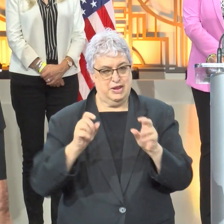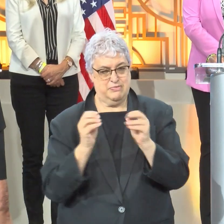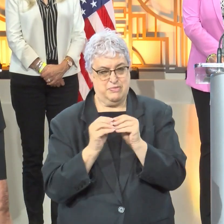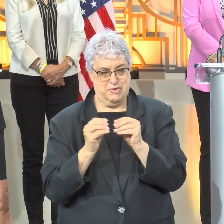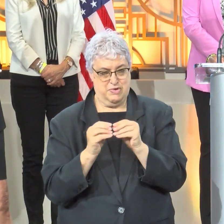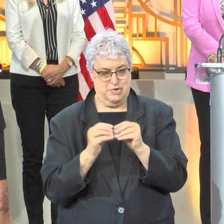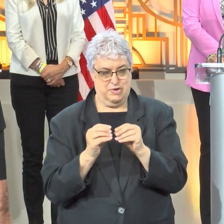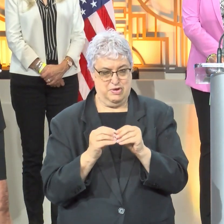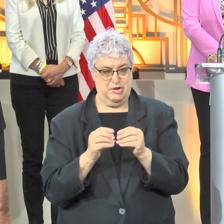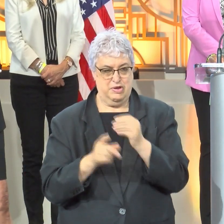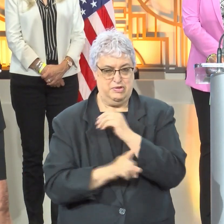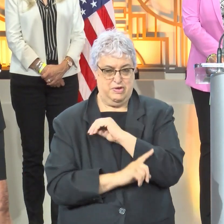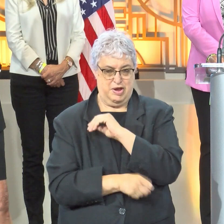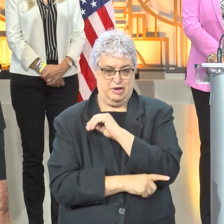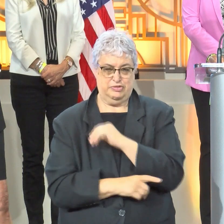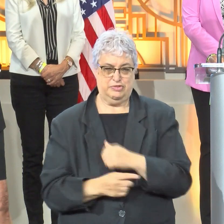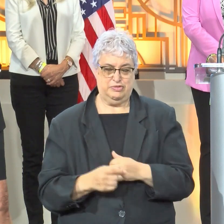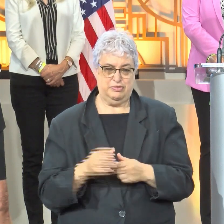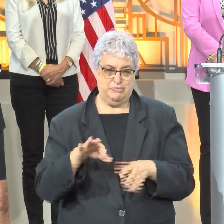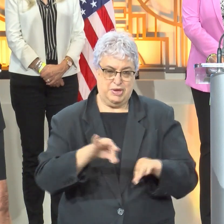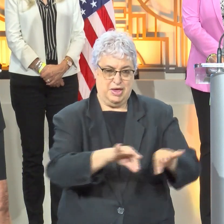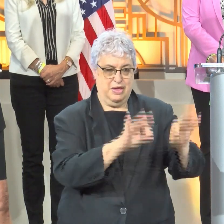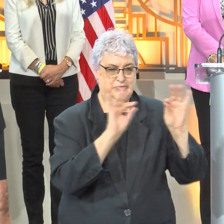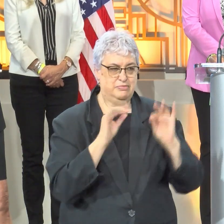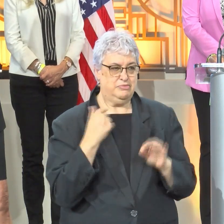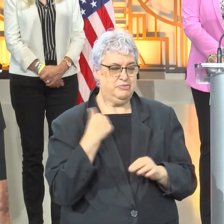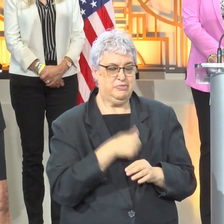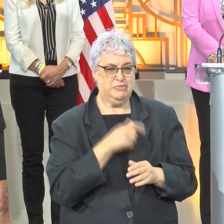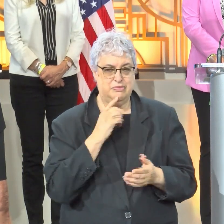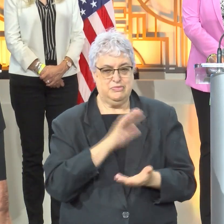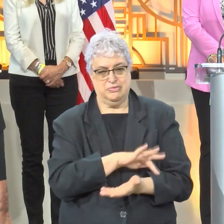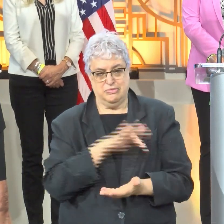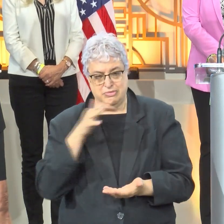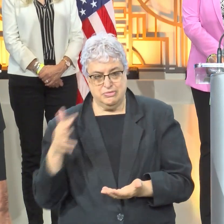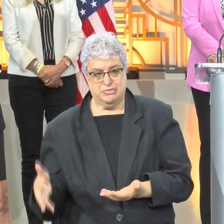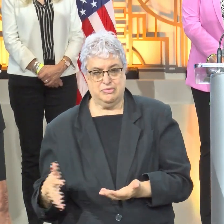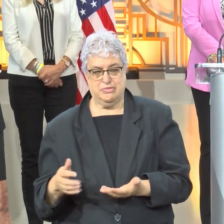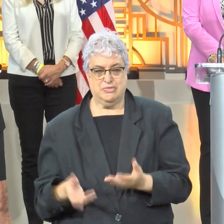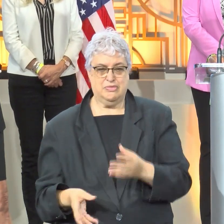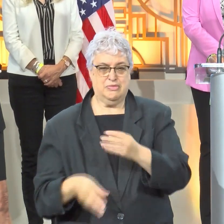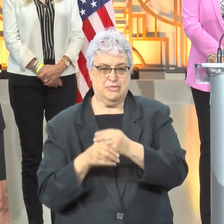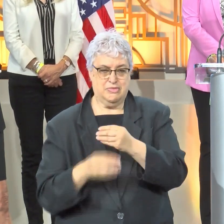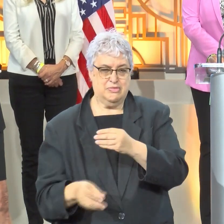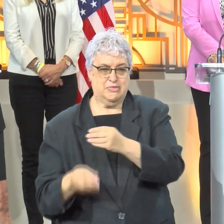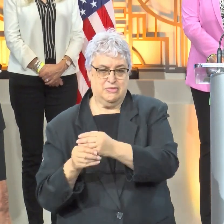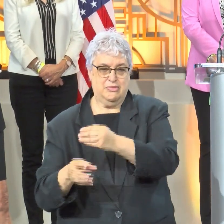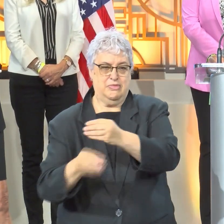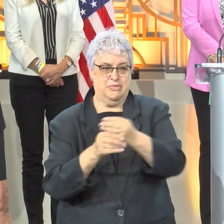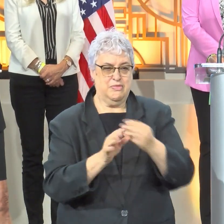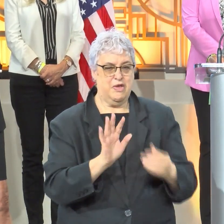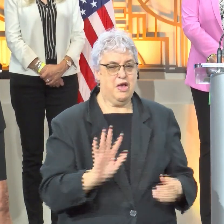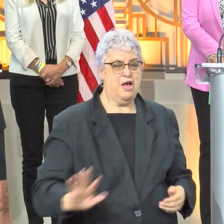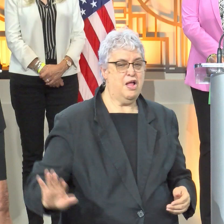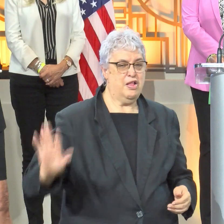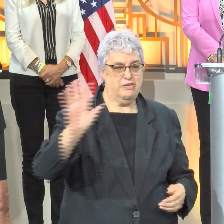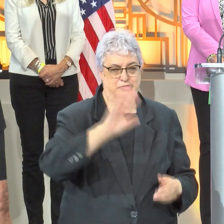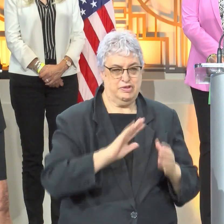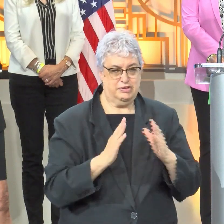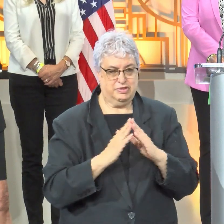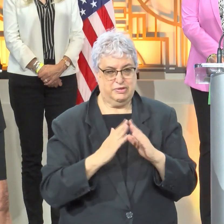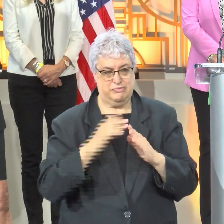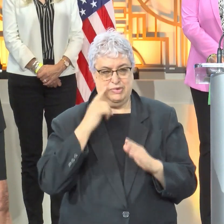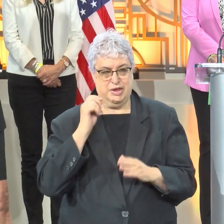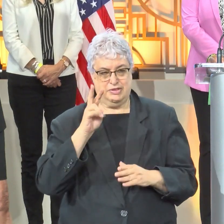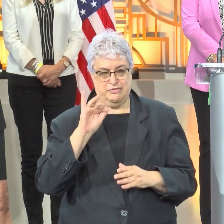It has been quite the opposite. We have seen volumes and waste increasing in all collection programs as a result